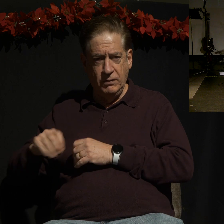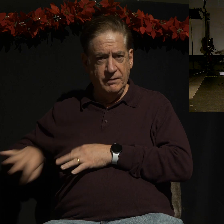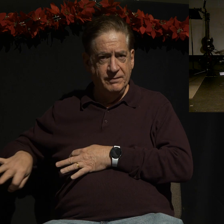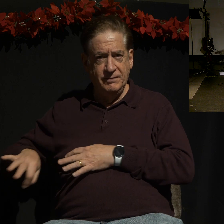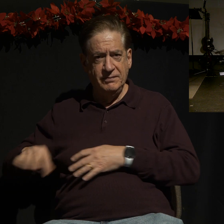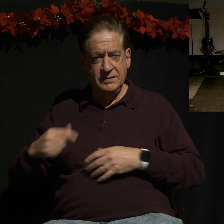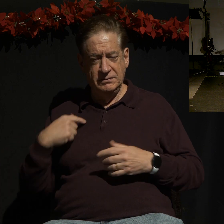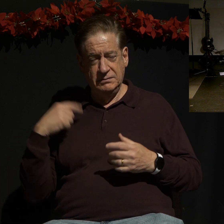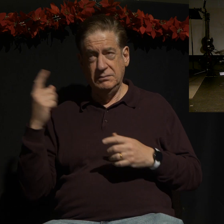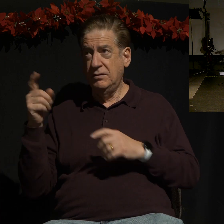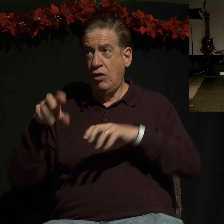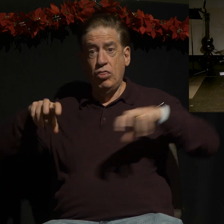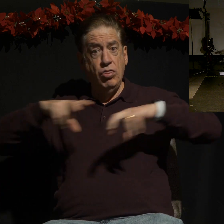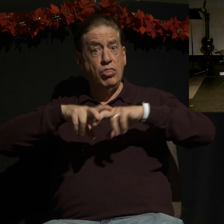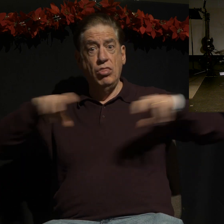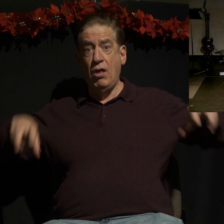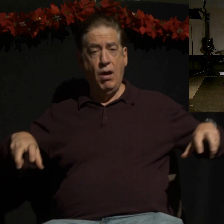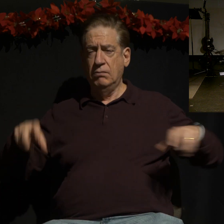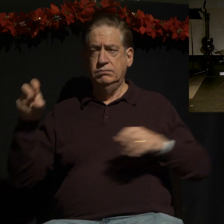Who's